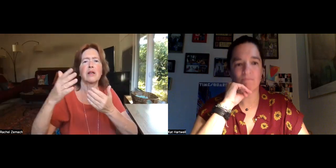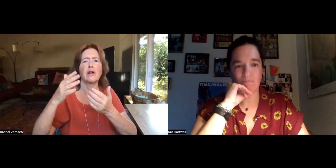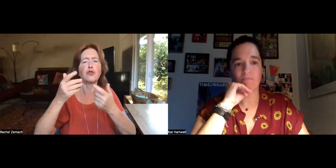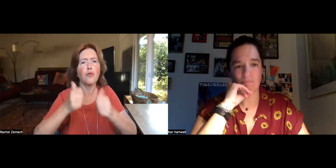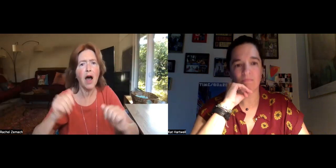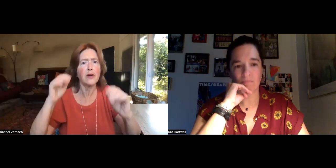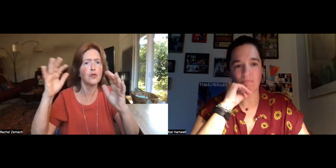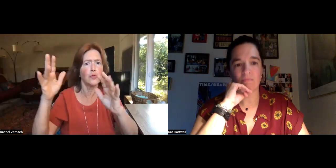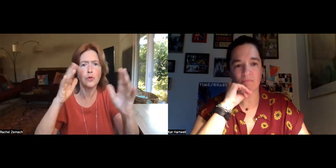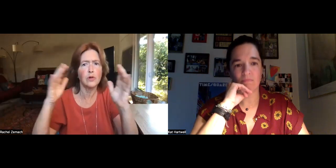Trying to